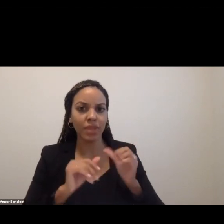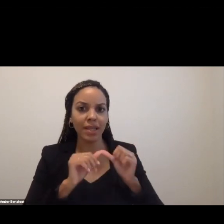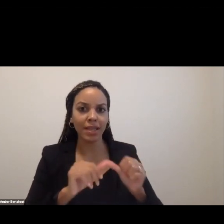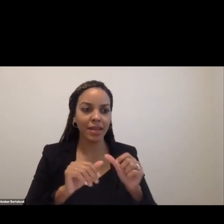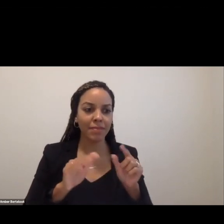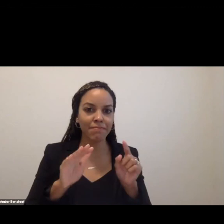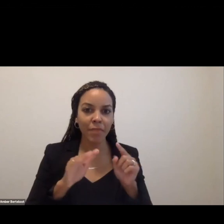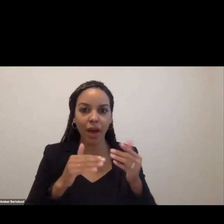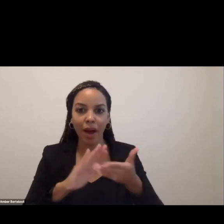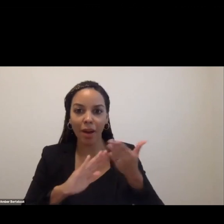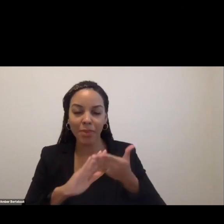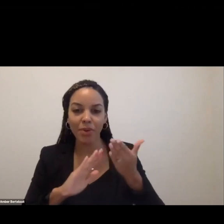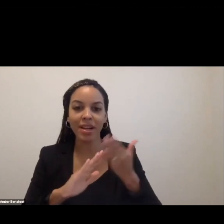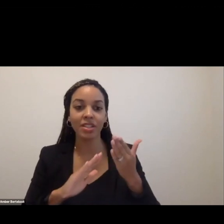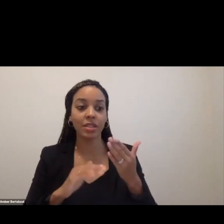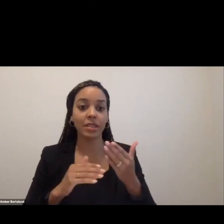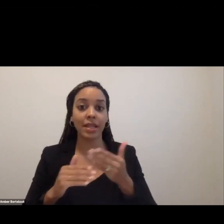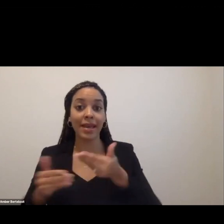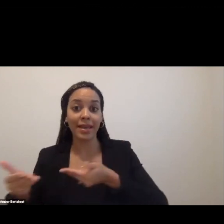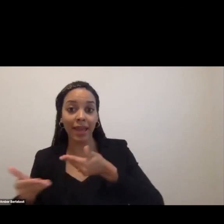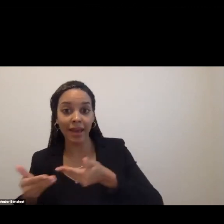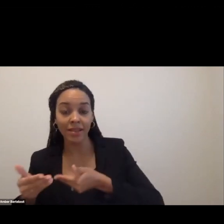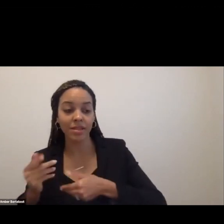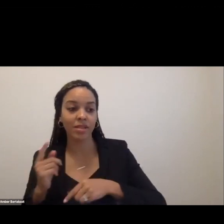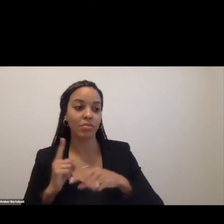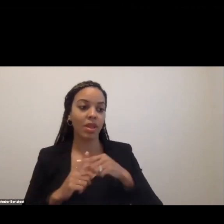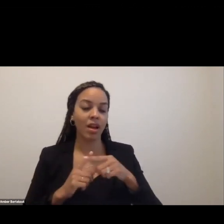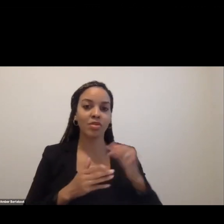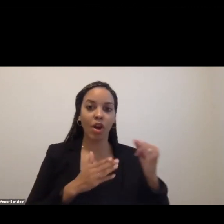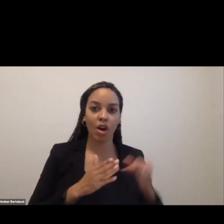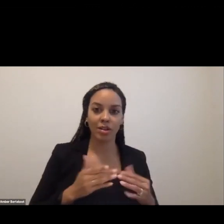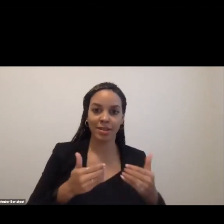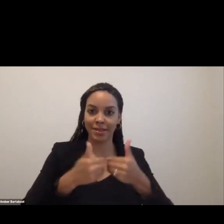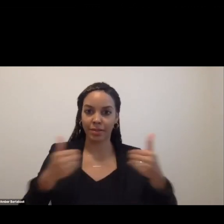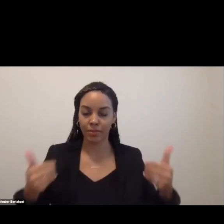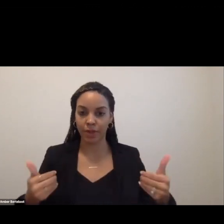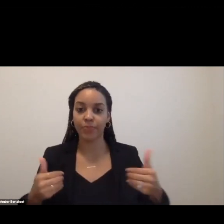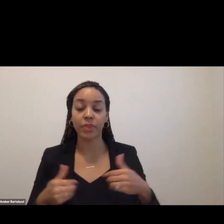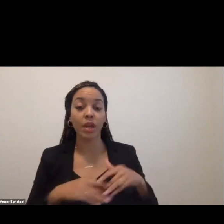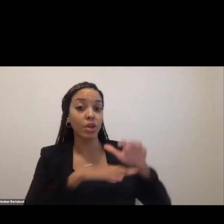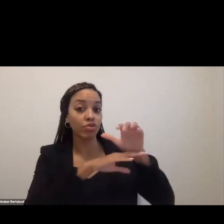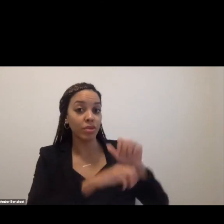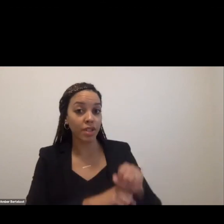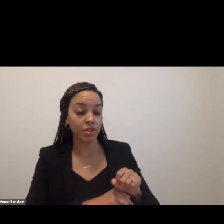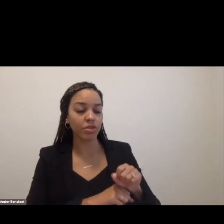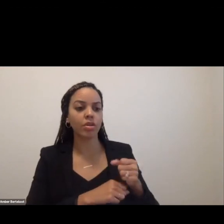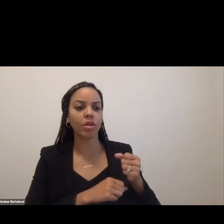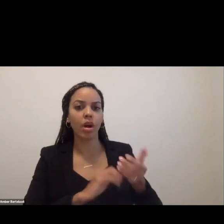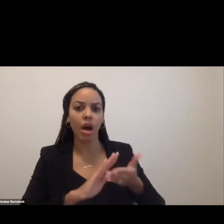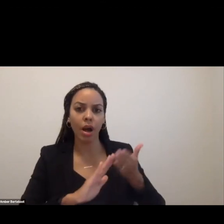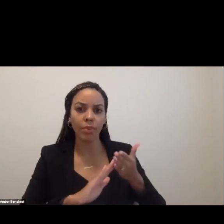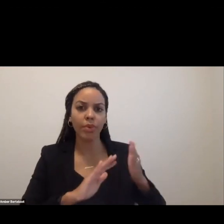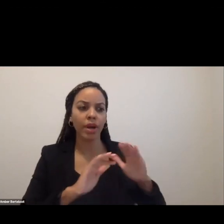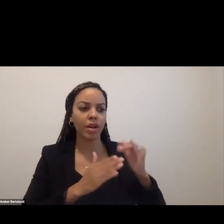studio operations separate from each other. The traditional operating model for